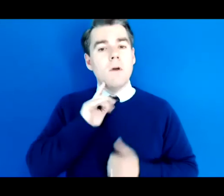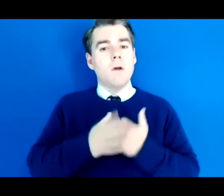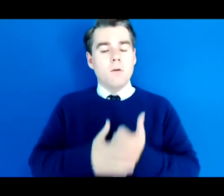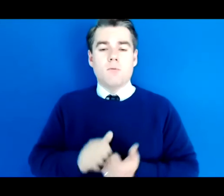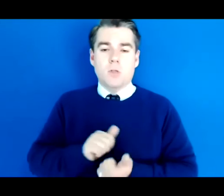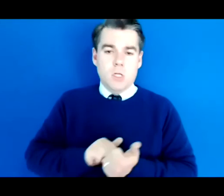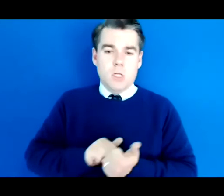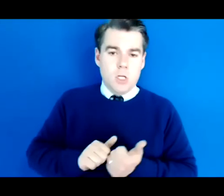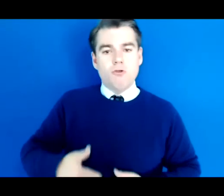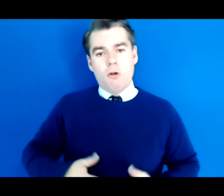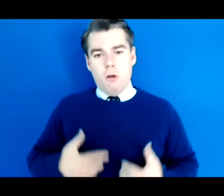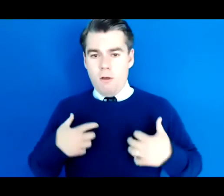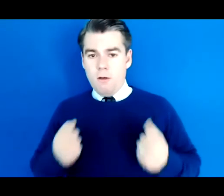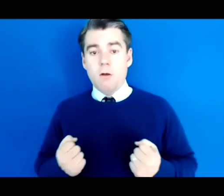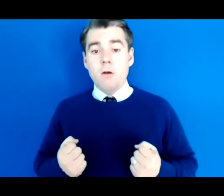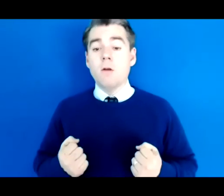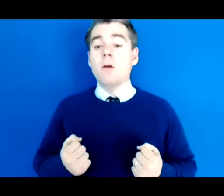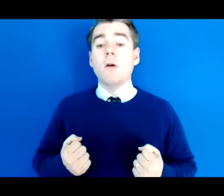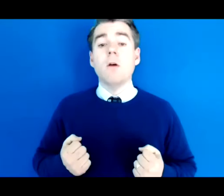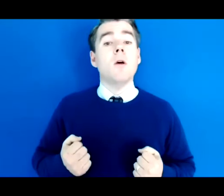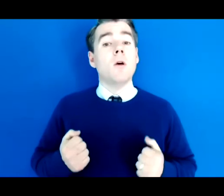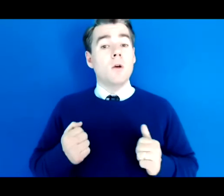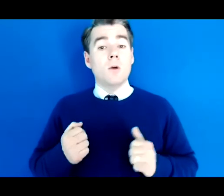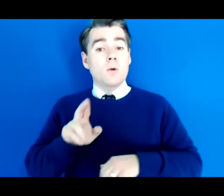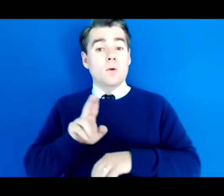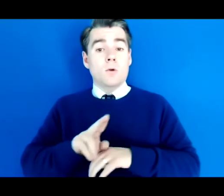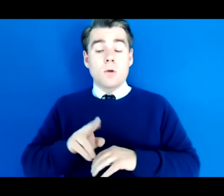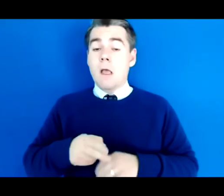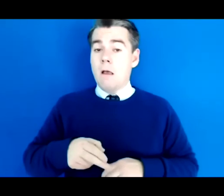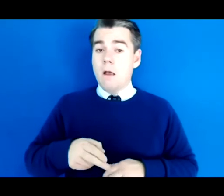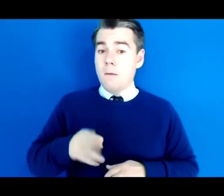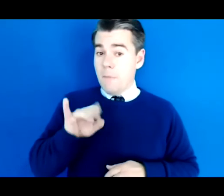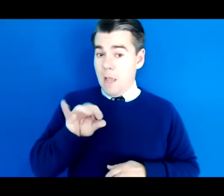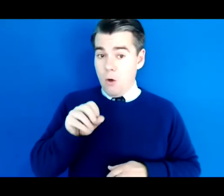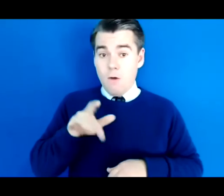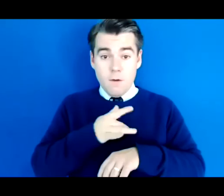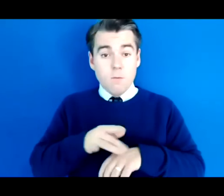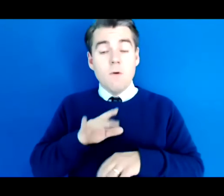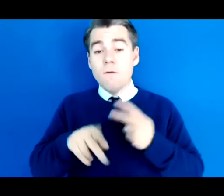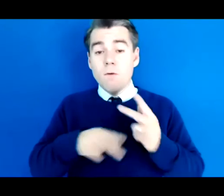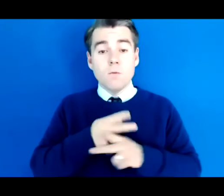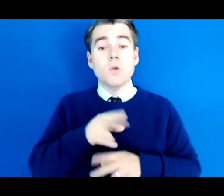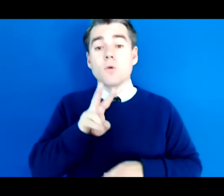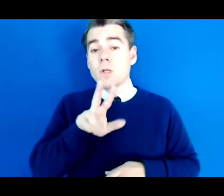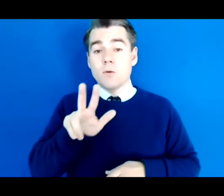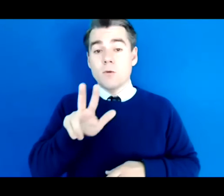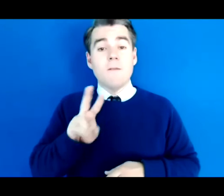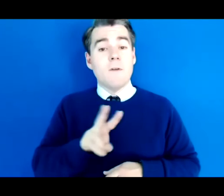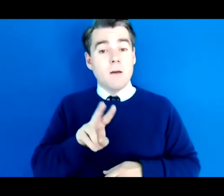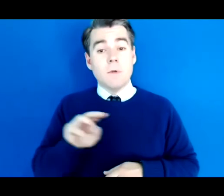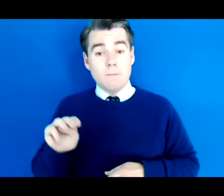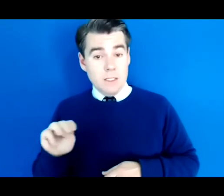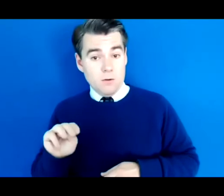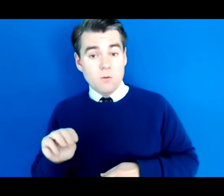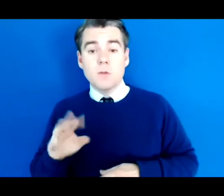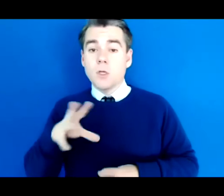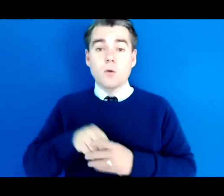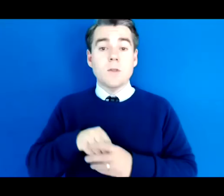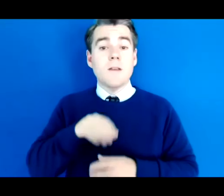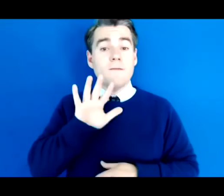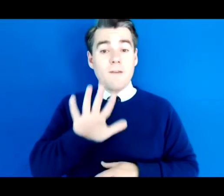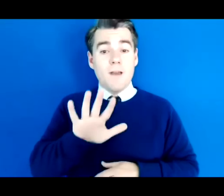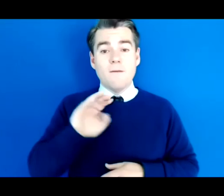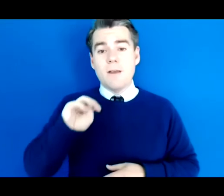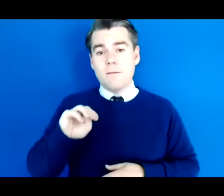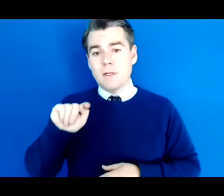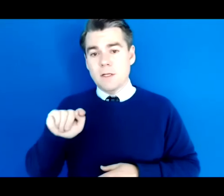Powered with highly bioavailable forms of 23 vitamins and minerals, including 5-MTHF